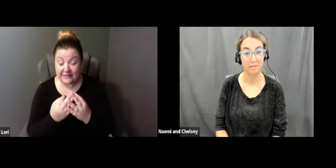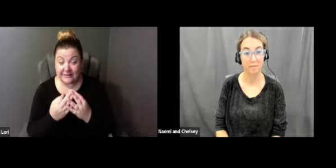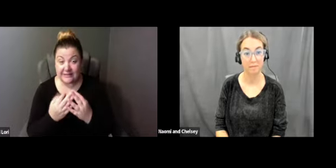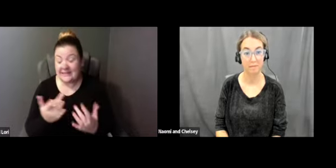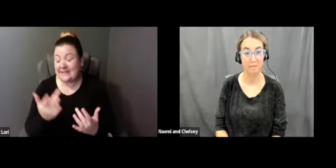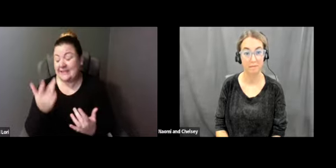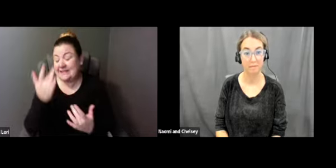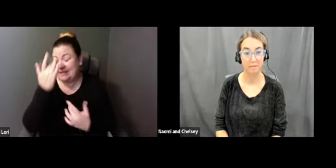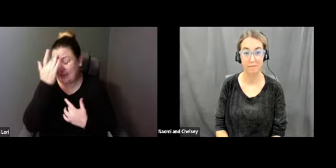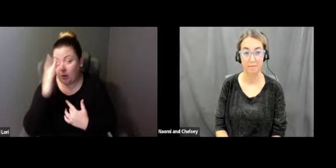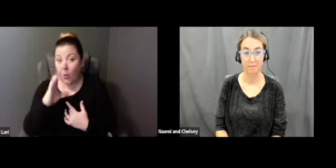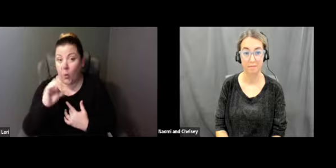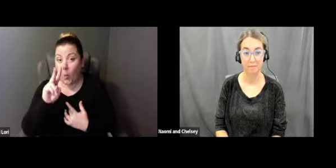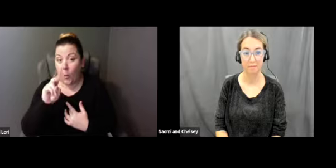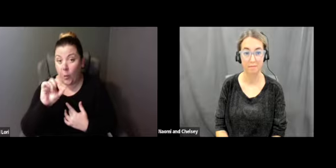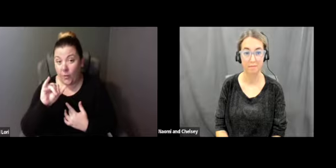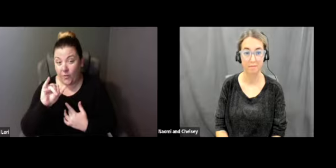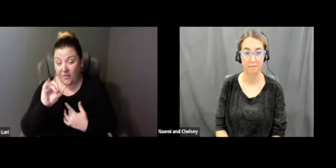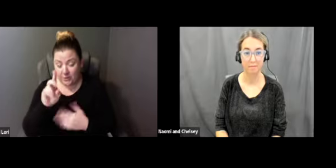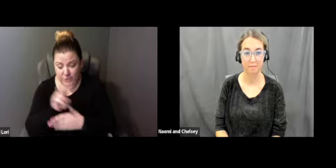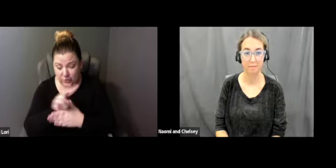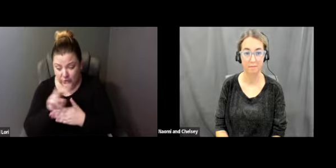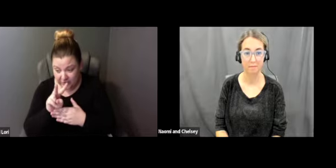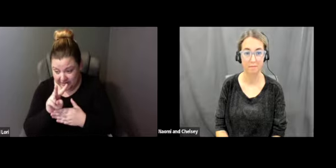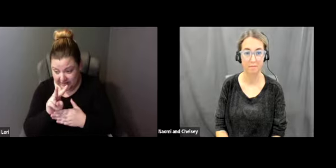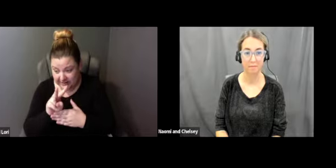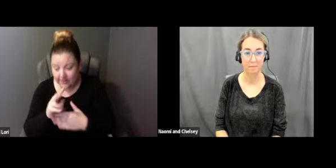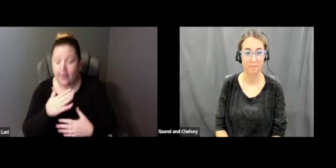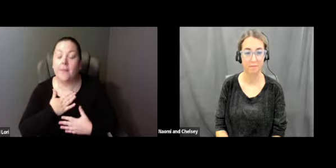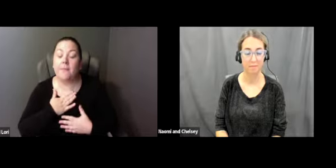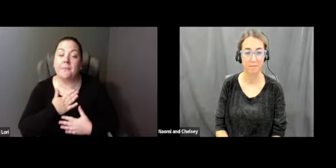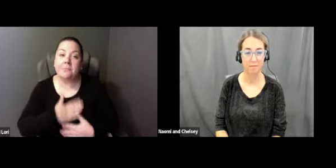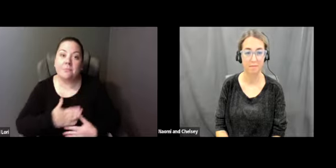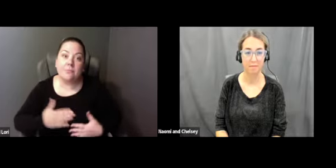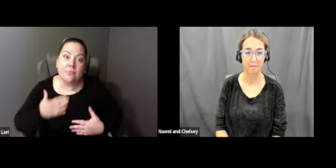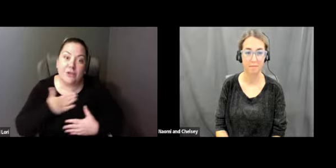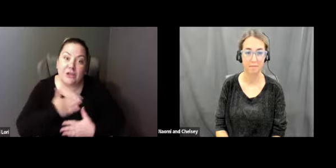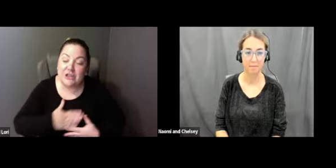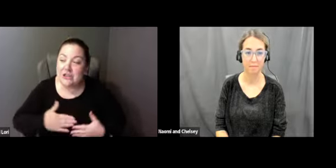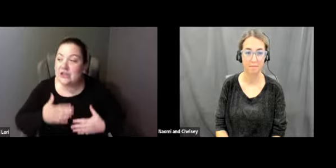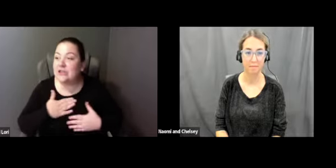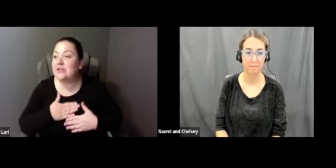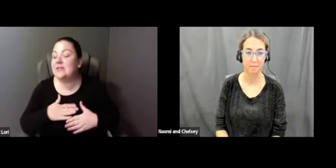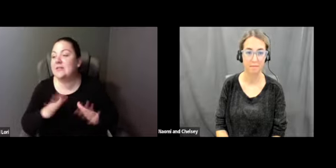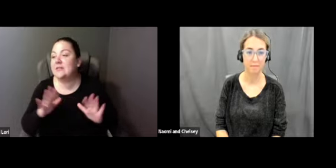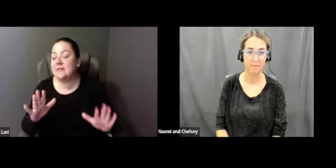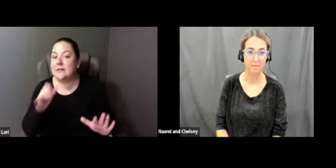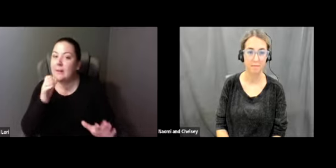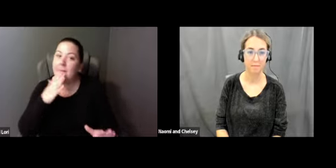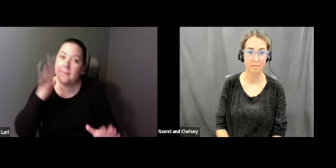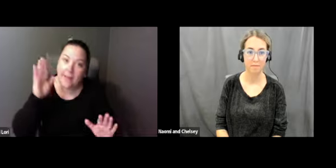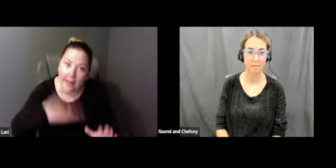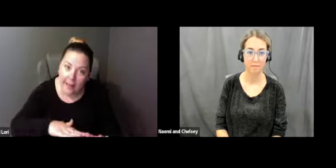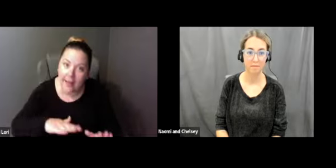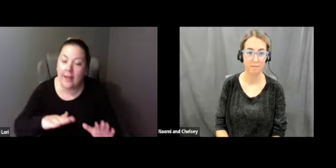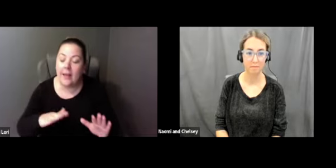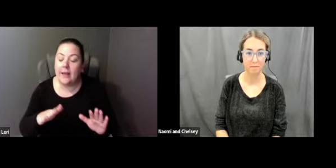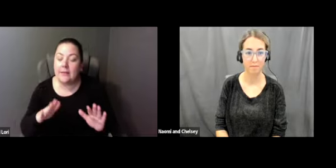COVID the past 2 weeks, and I'm grateful that it was so mild. I know I've